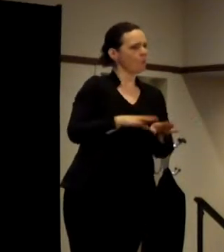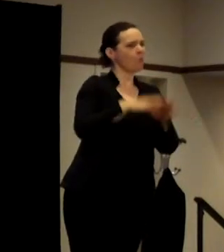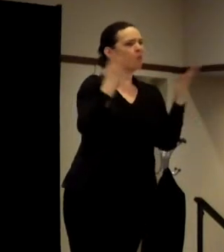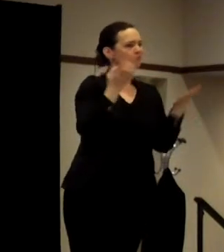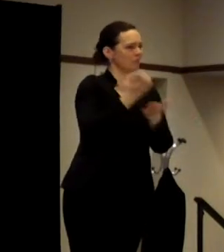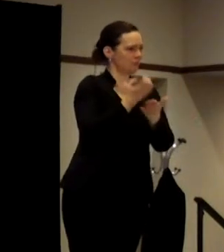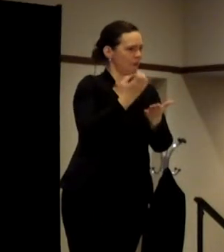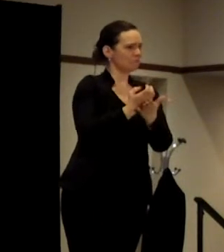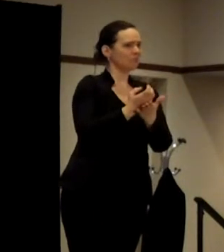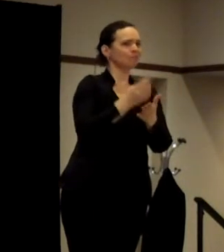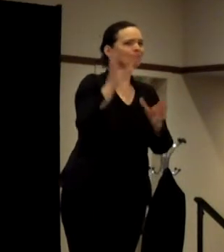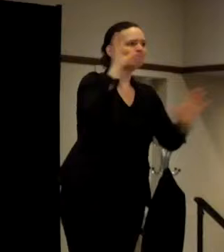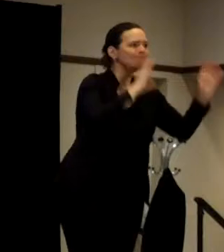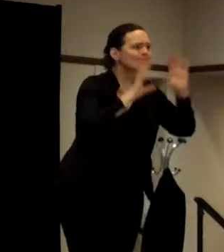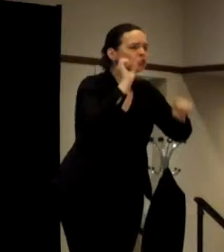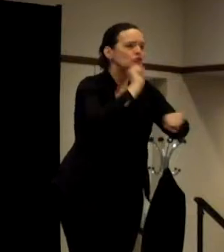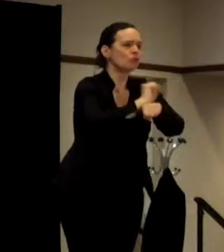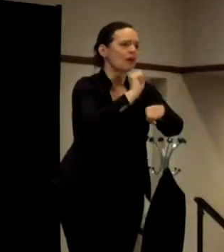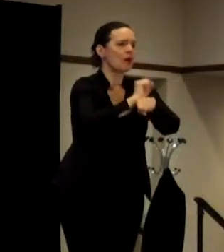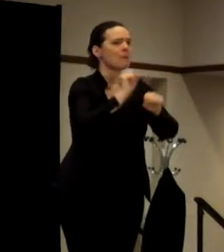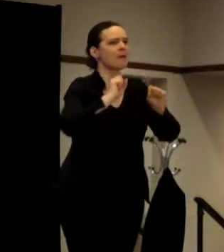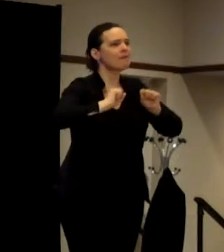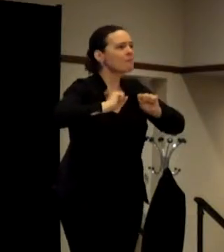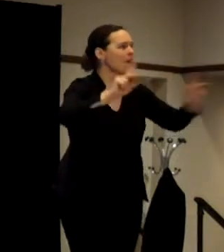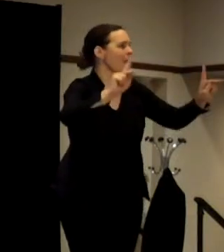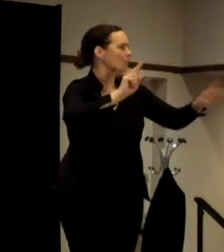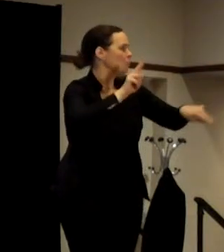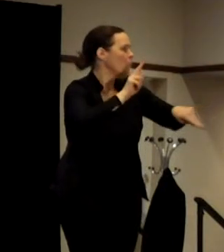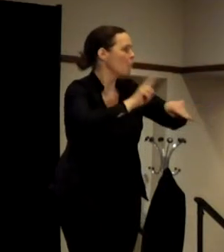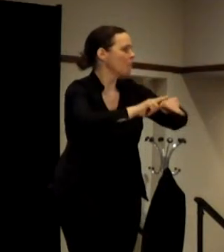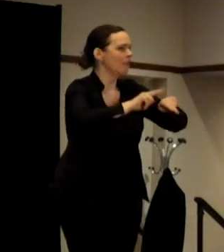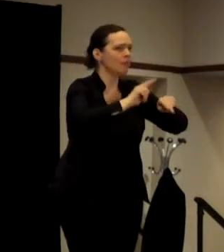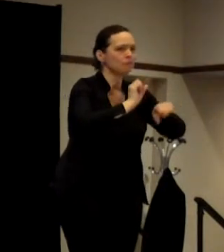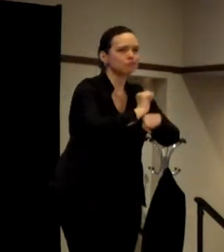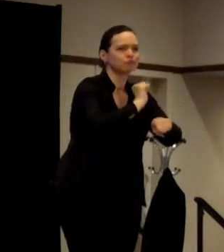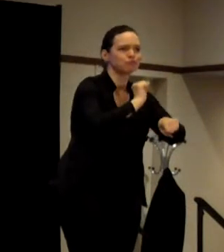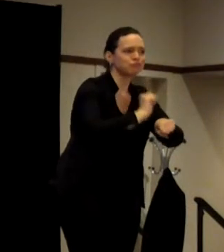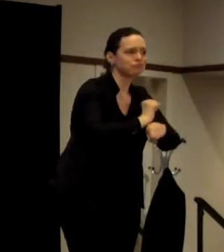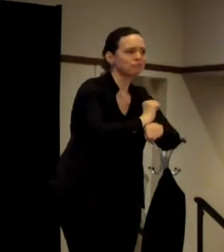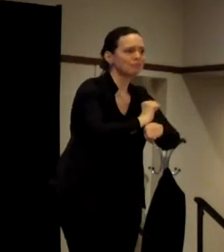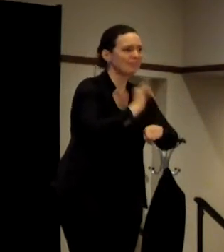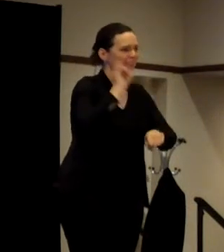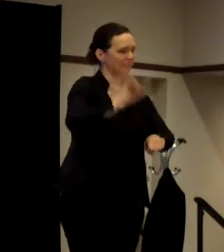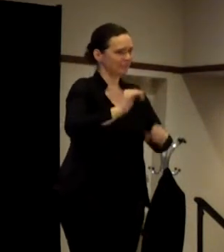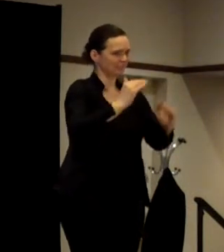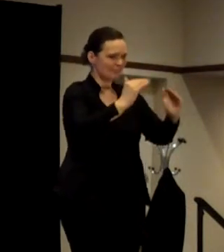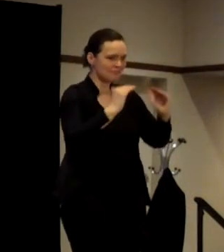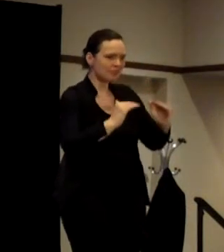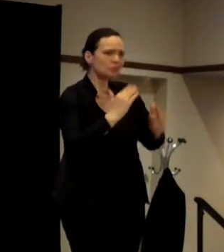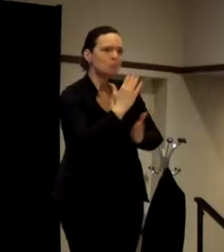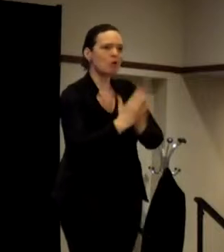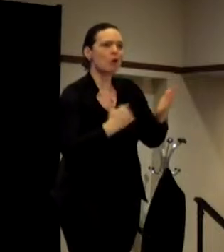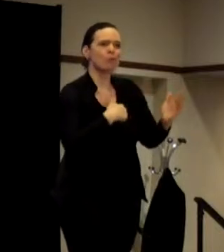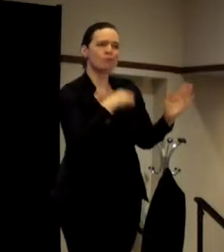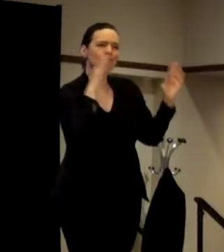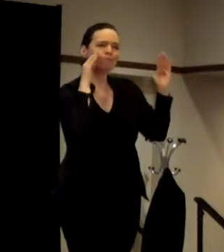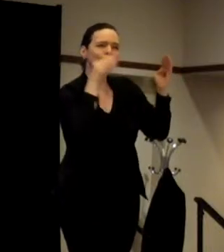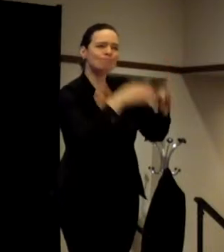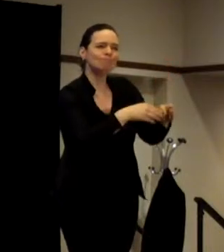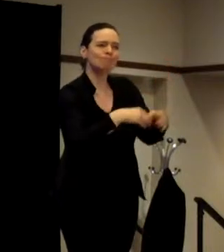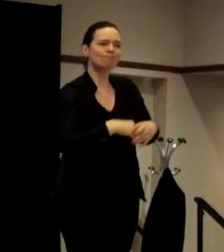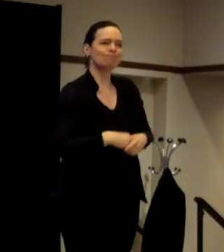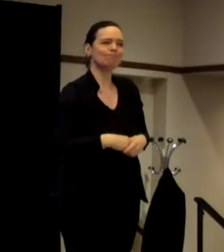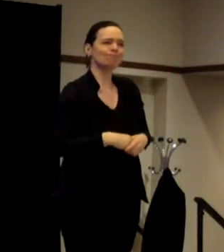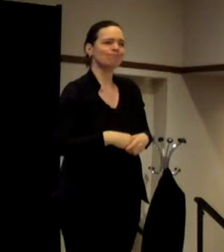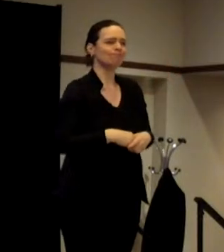detailed things we wanted to do in 2020 and 2021 based off of what we call